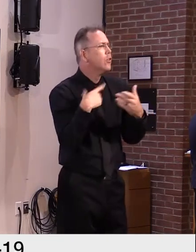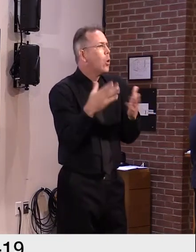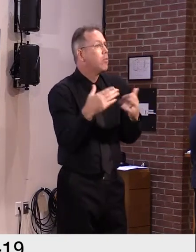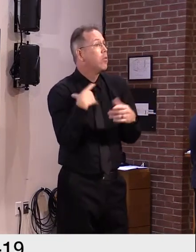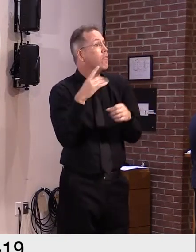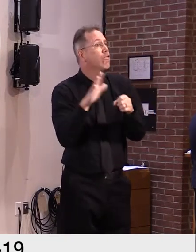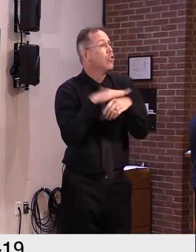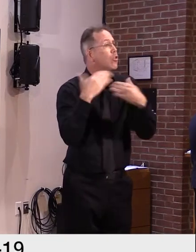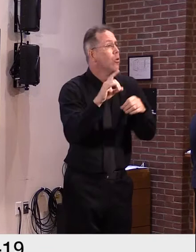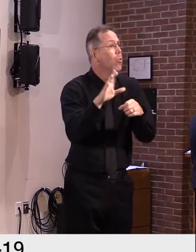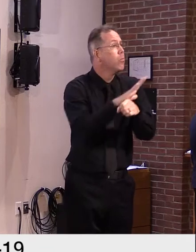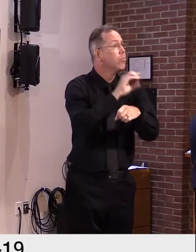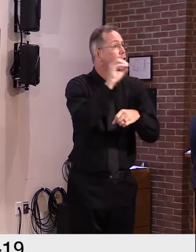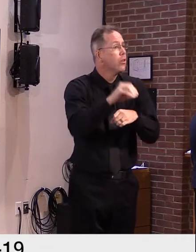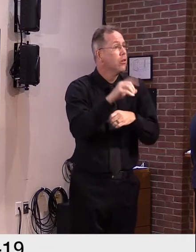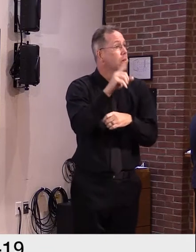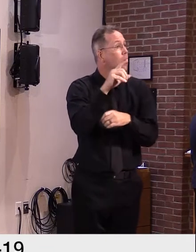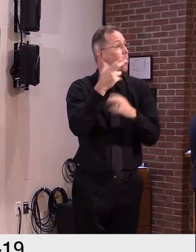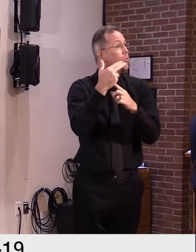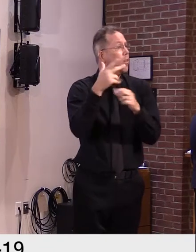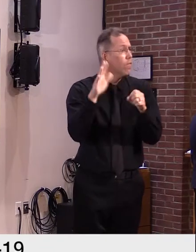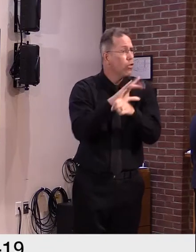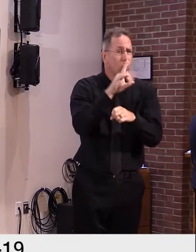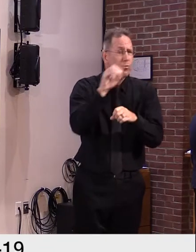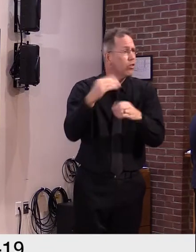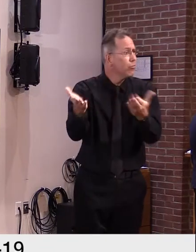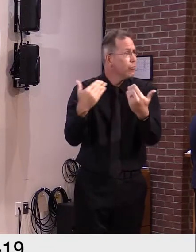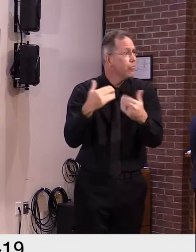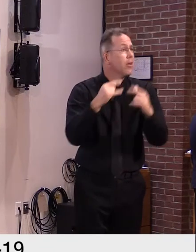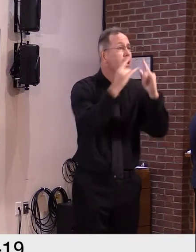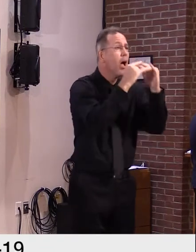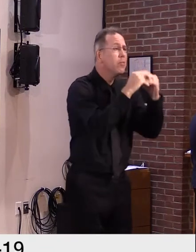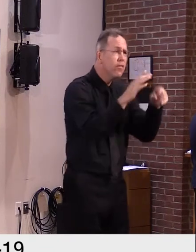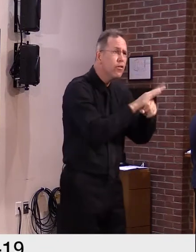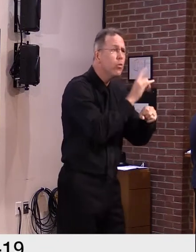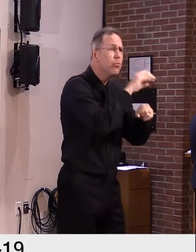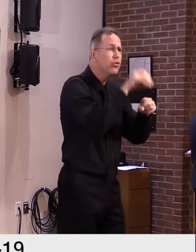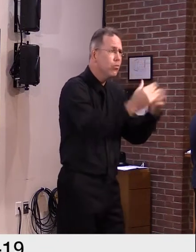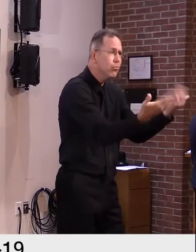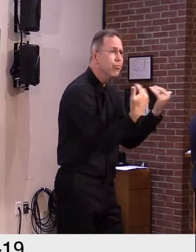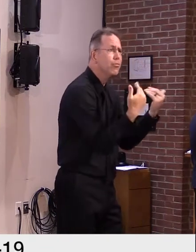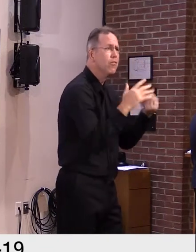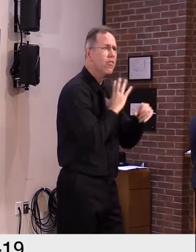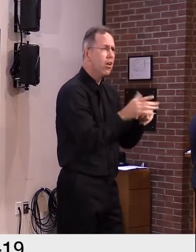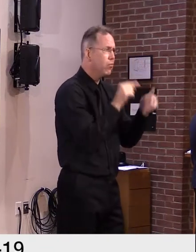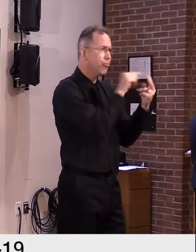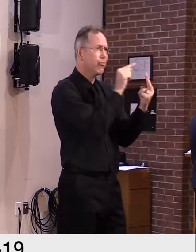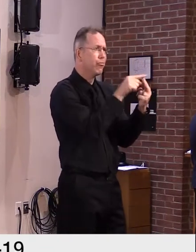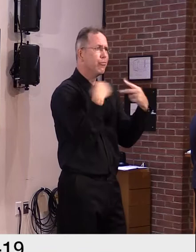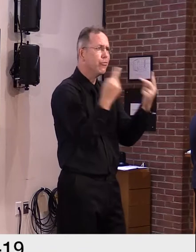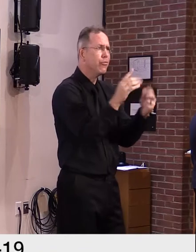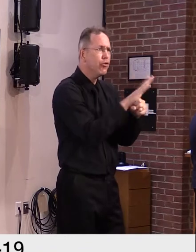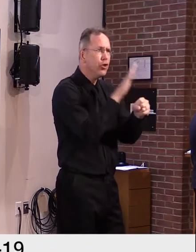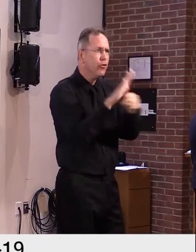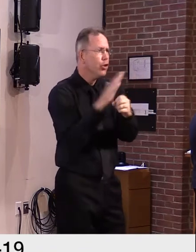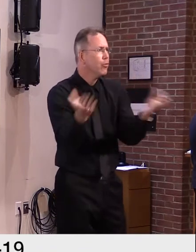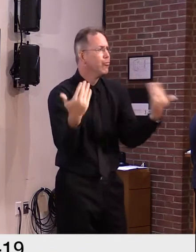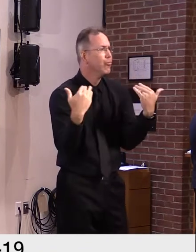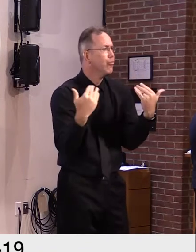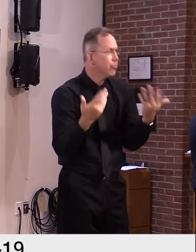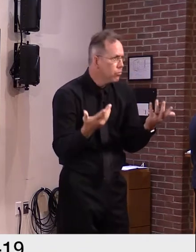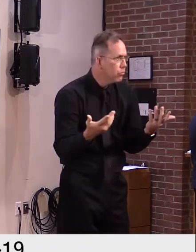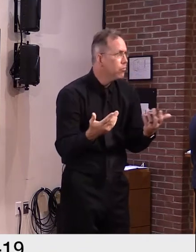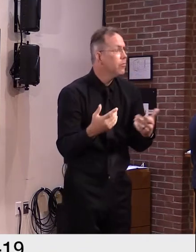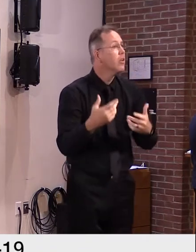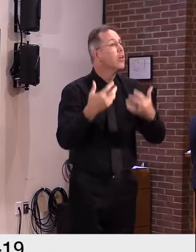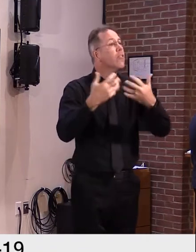facilities. We had campgrounds at 100%. We had marinas and so forth at 100%. We're back to manufacturing's